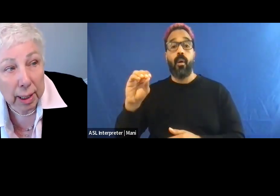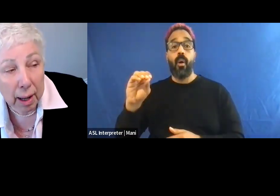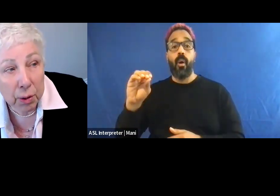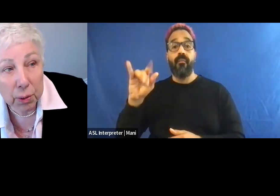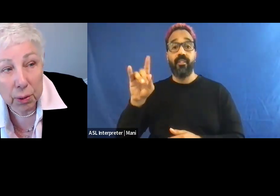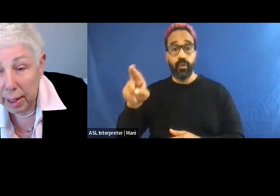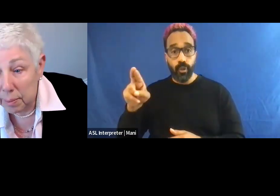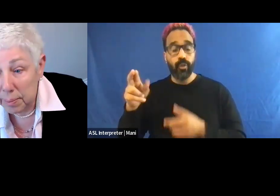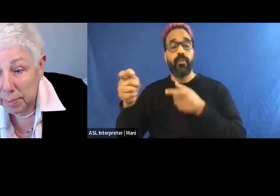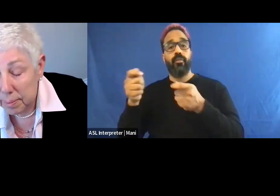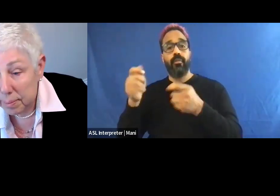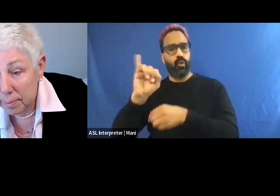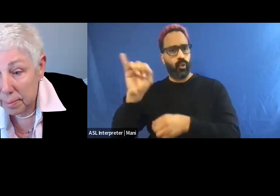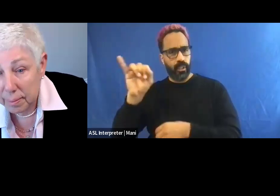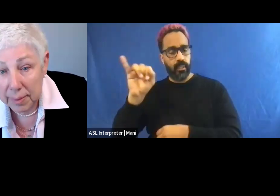to look at other,